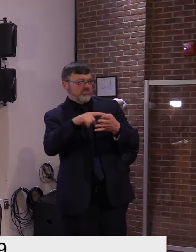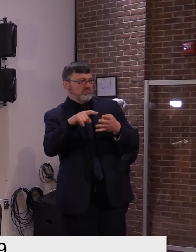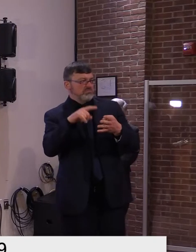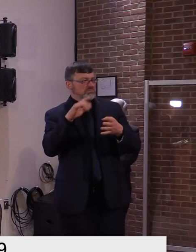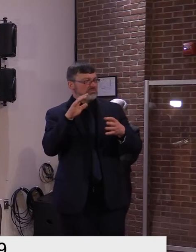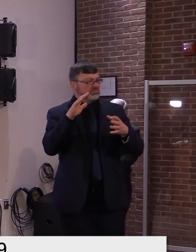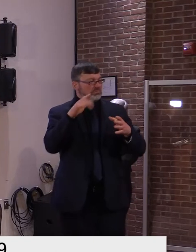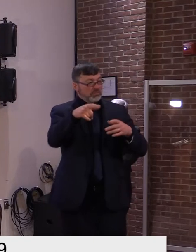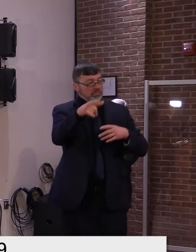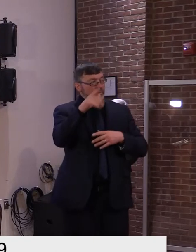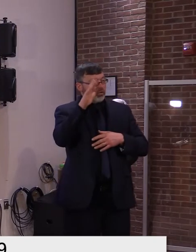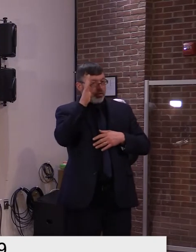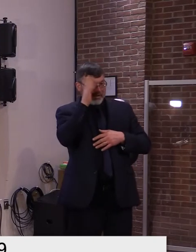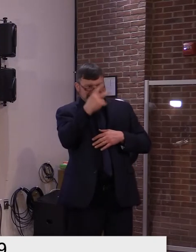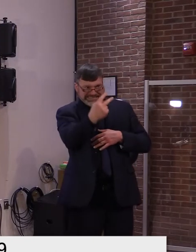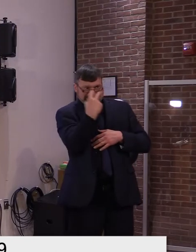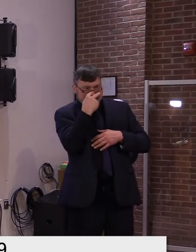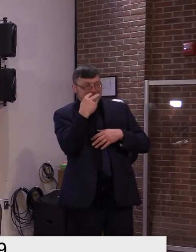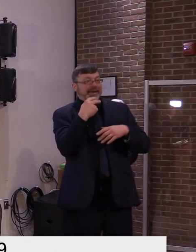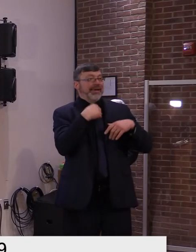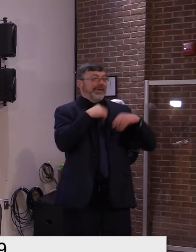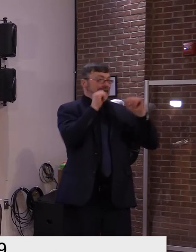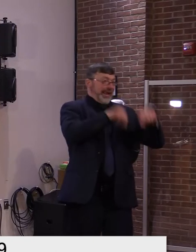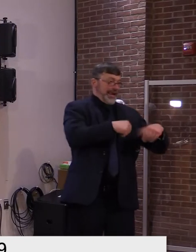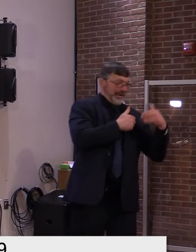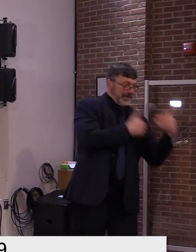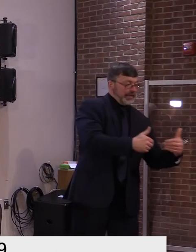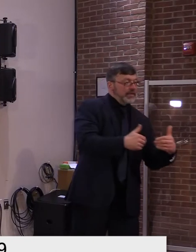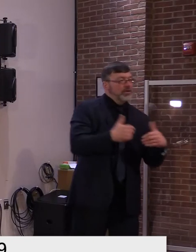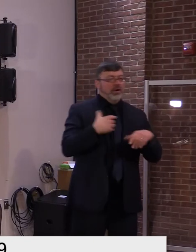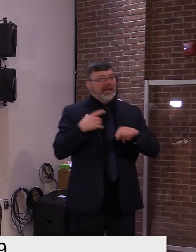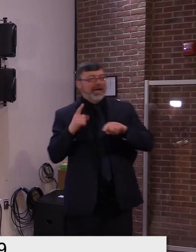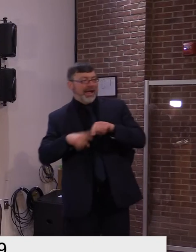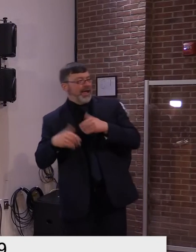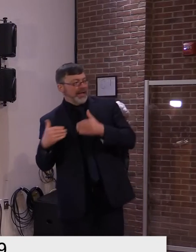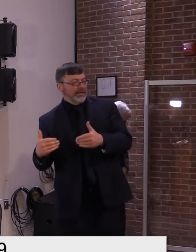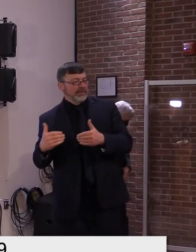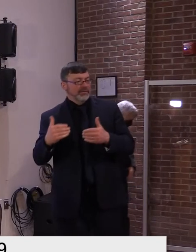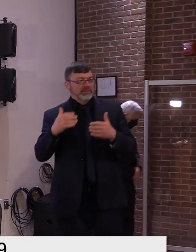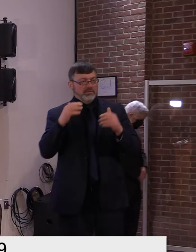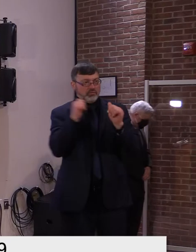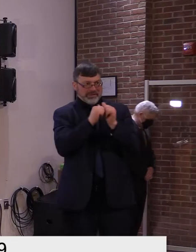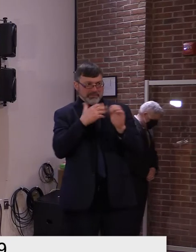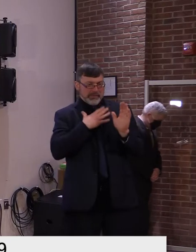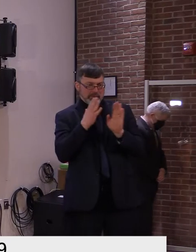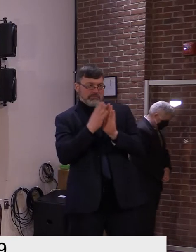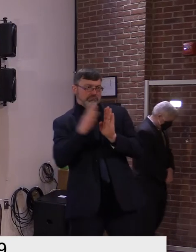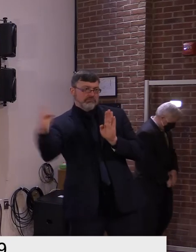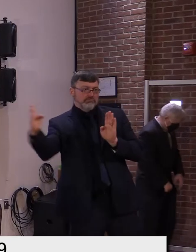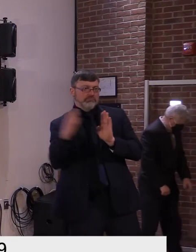can't, and an estimated timeline for that to happen. So stay tuned on that.